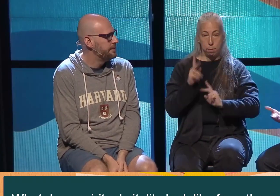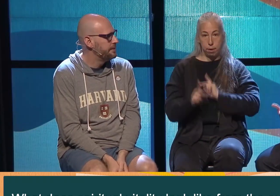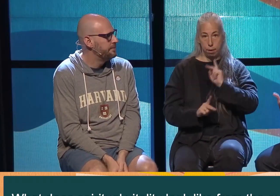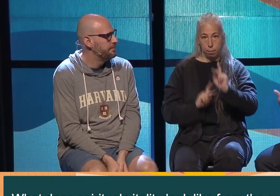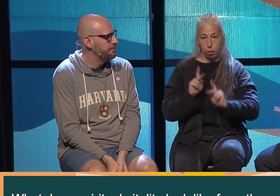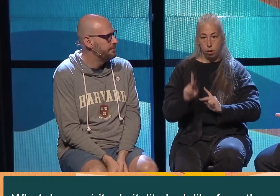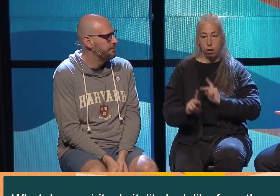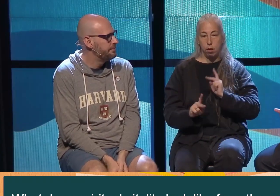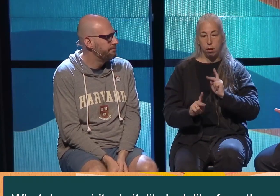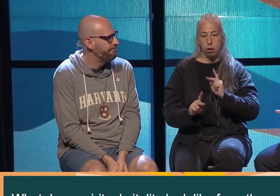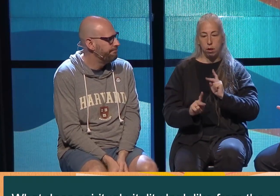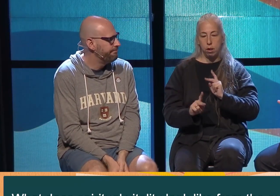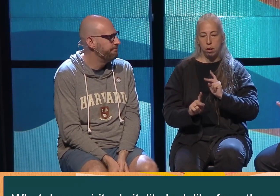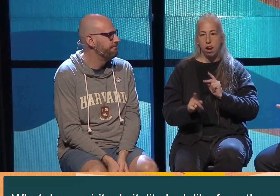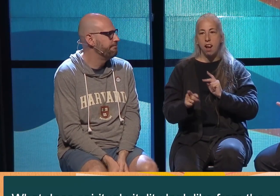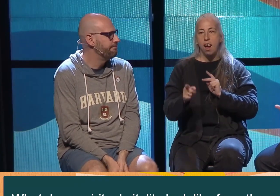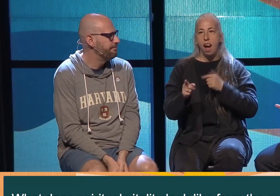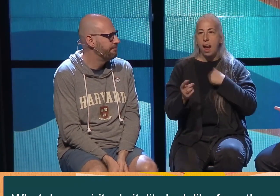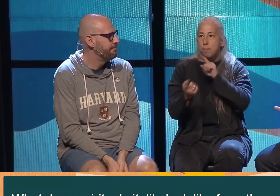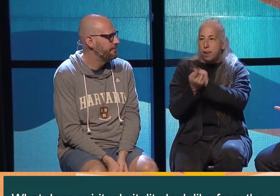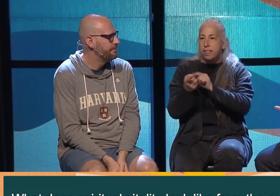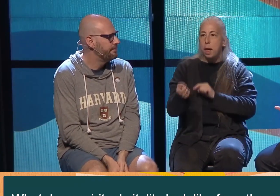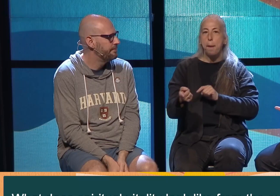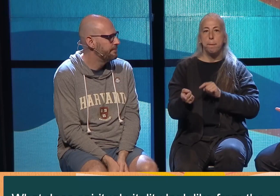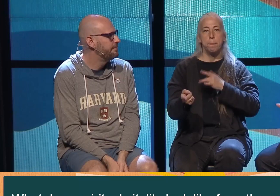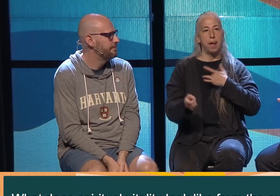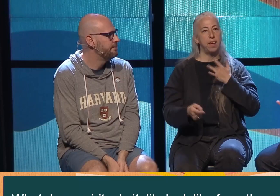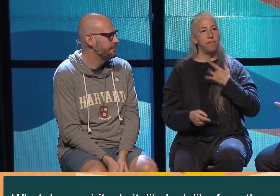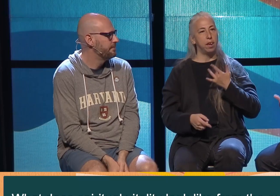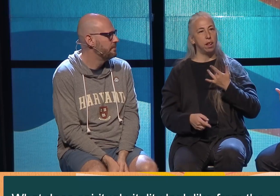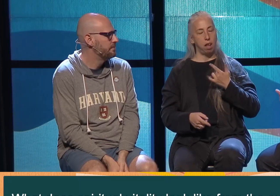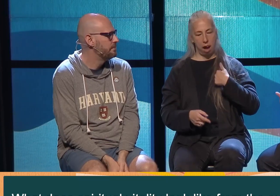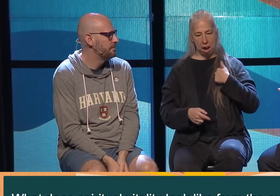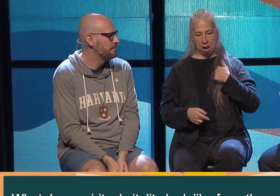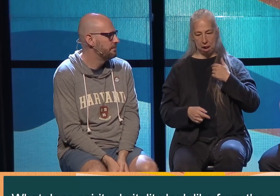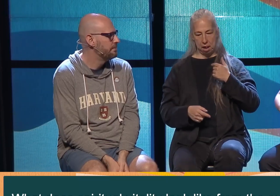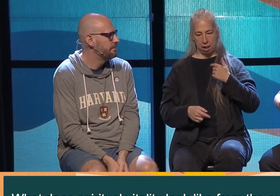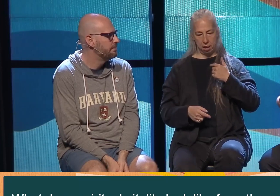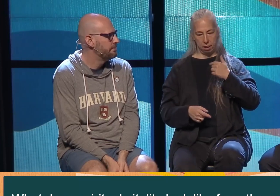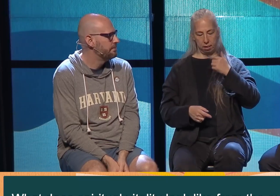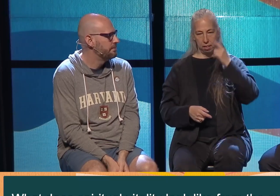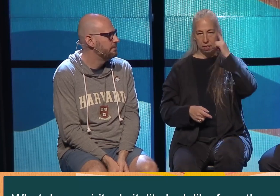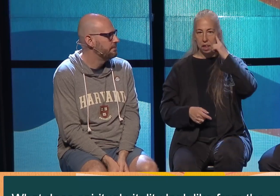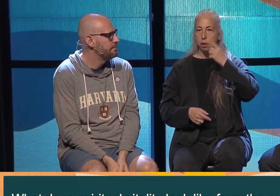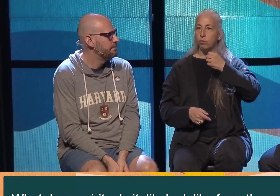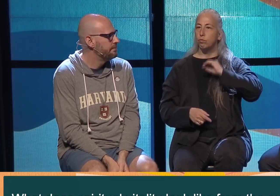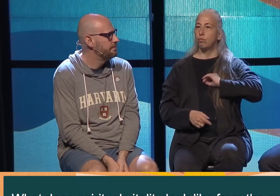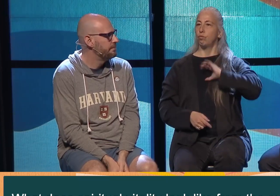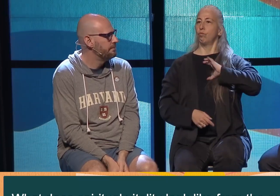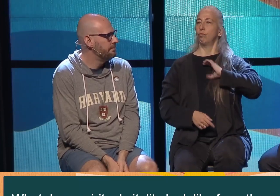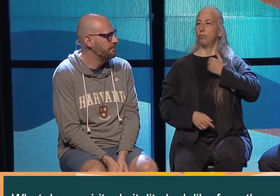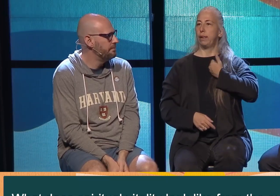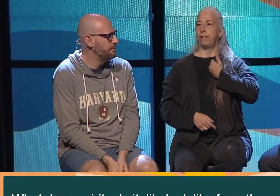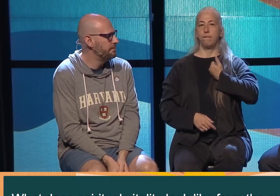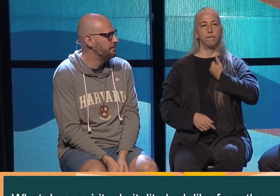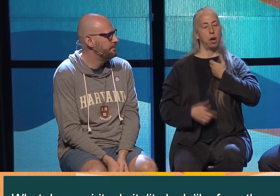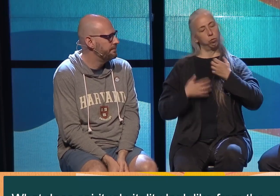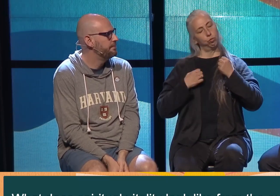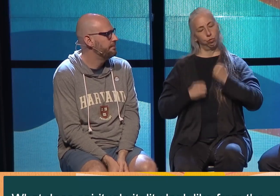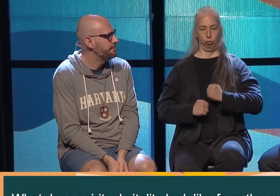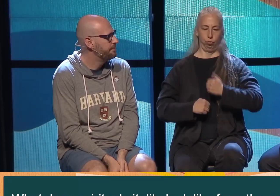there is just that confidence. Like I don't think too little of myself. Like and I there is a confidence